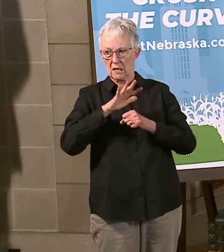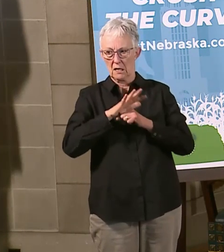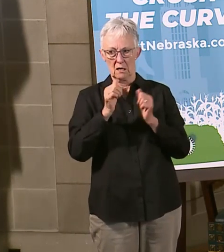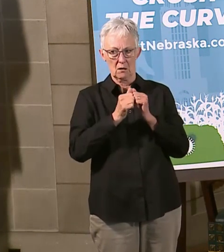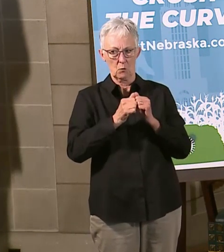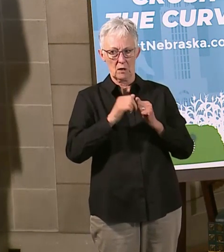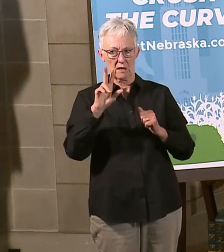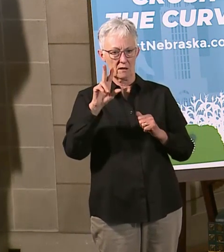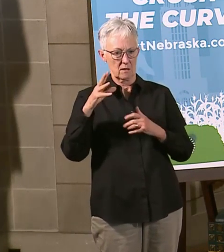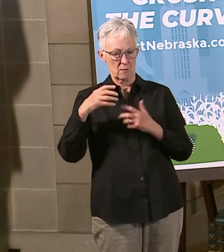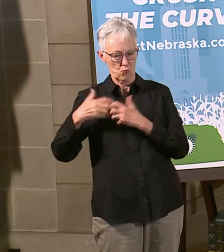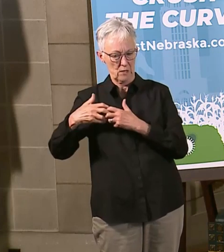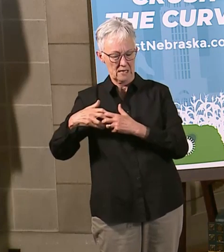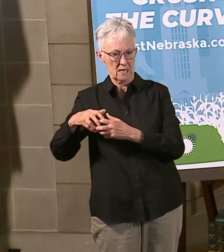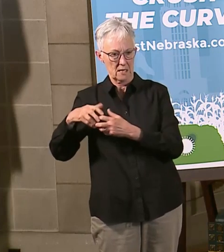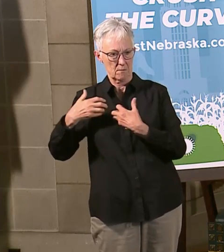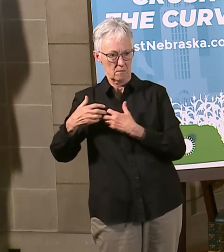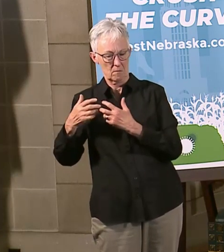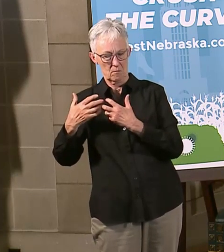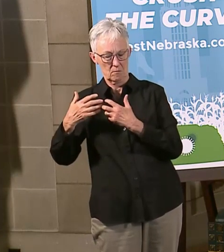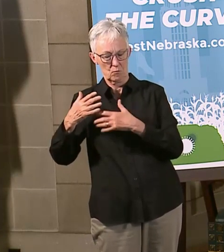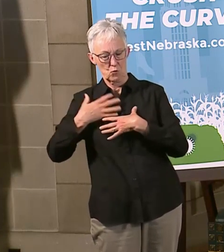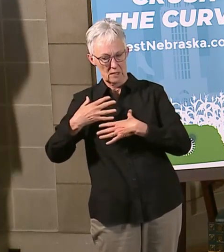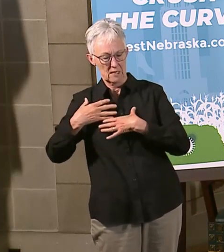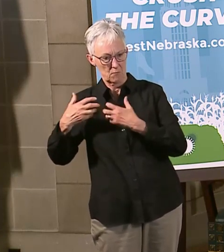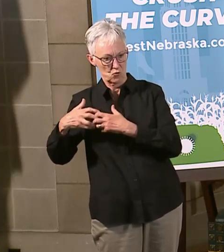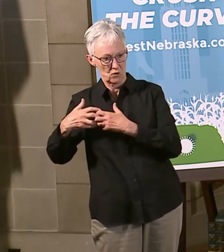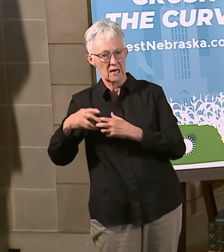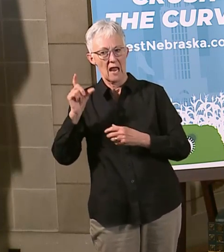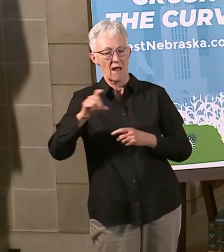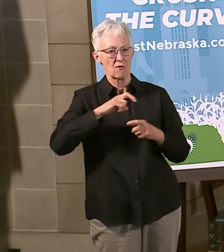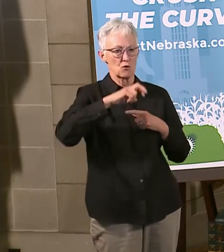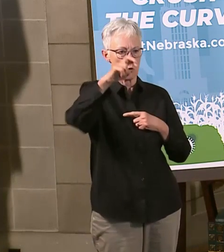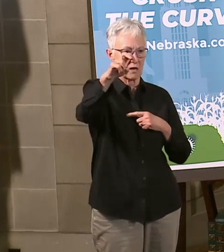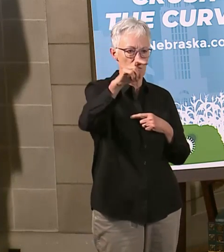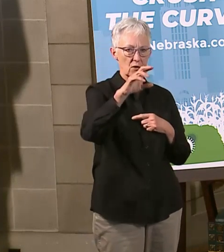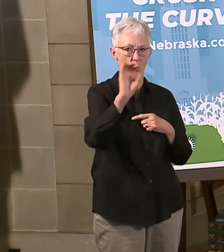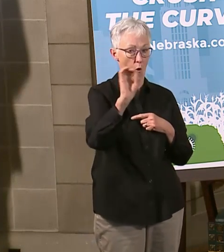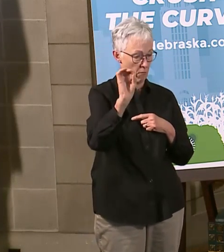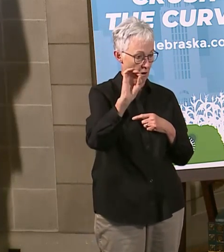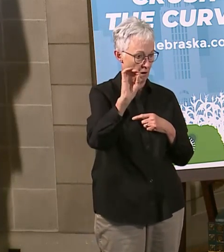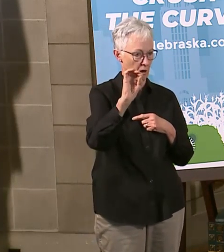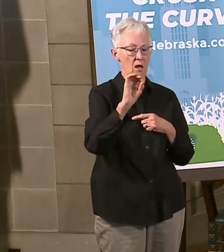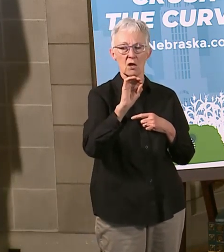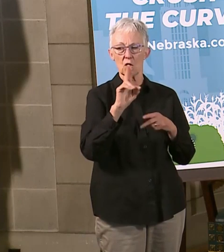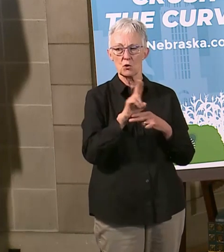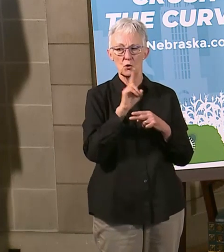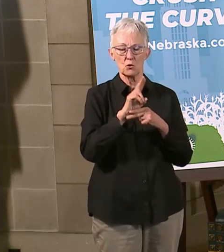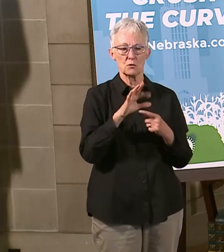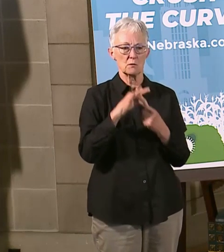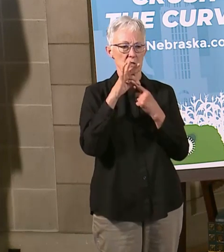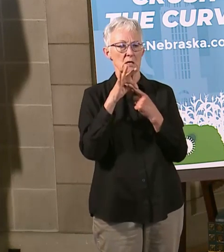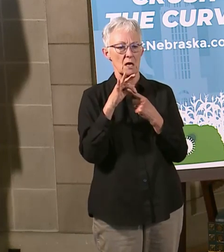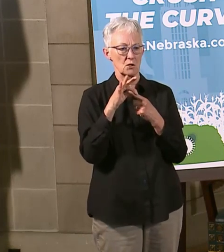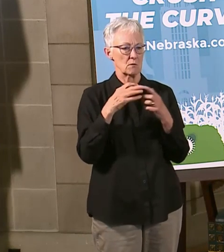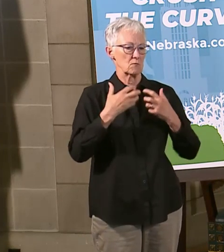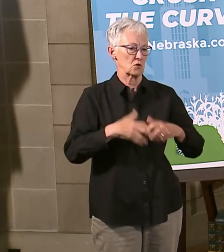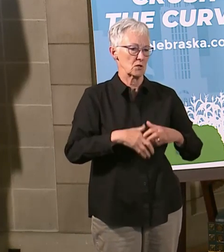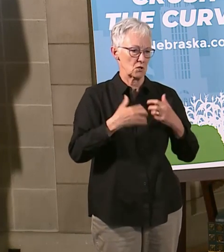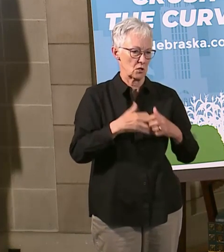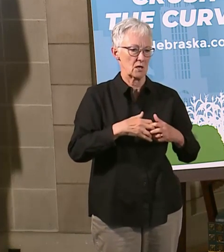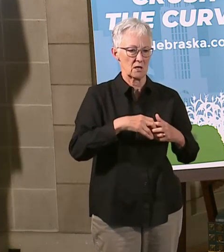to Omaha, either CU Medical Center, Bergen Mercy Hospital, or UNMC, to go on a device called extracorporeal